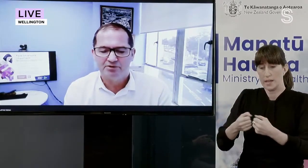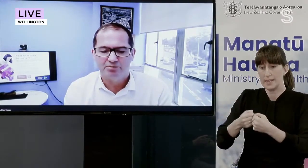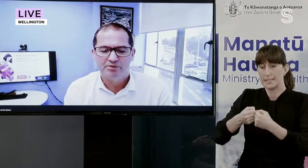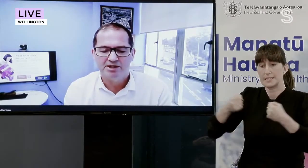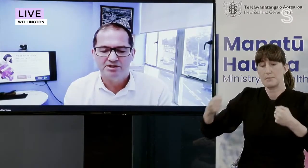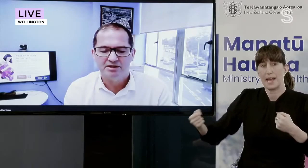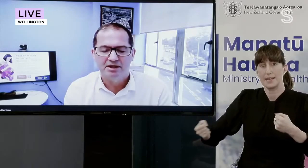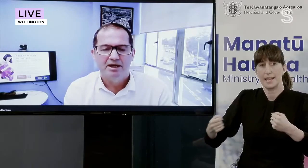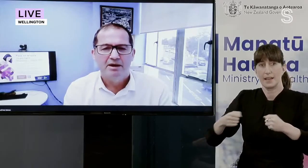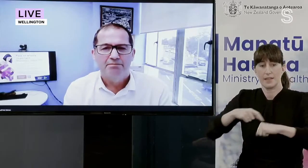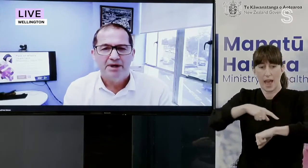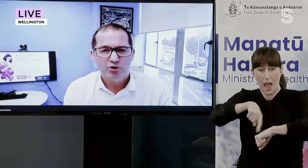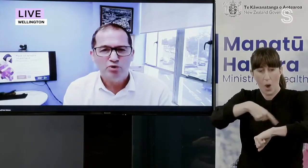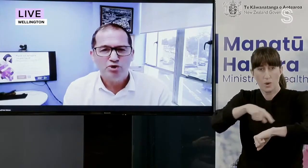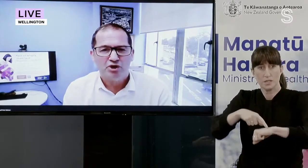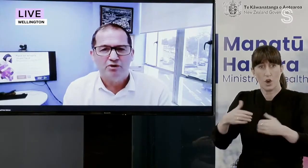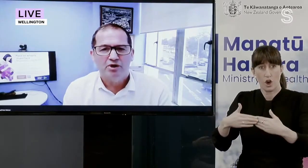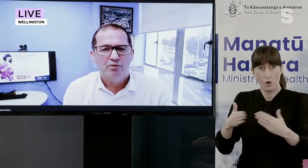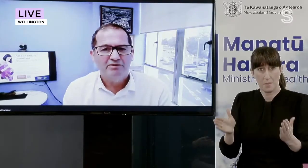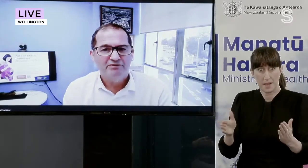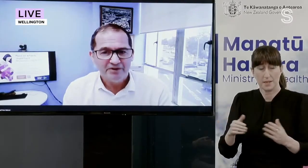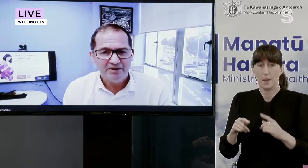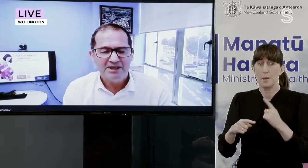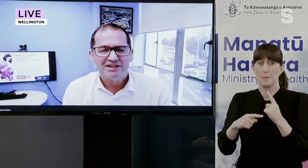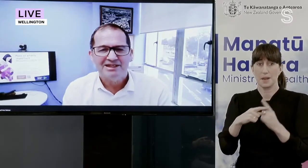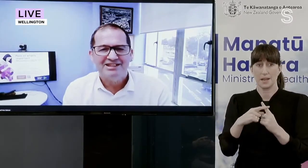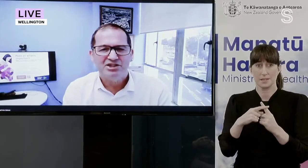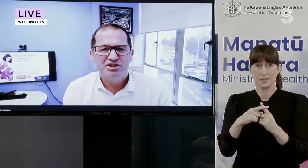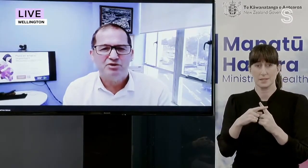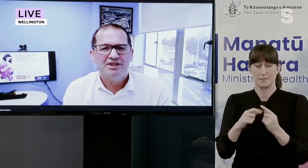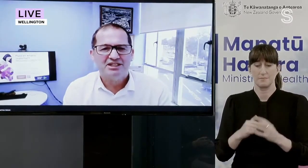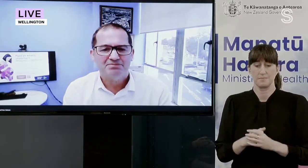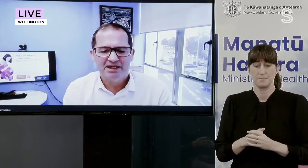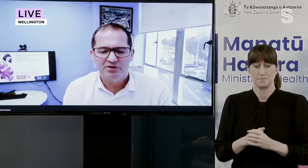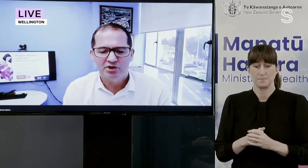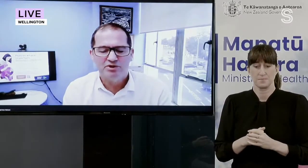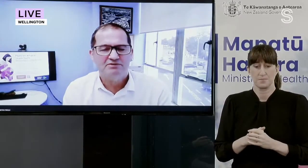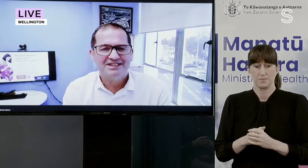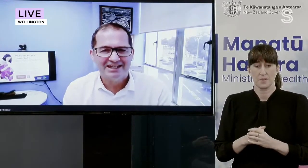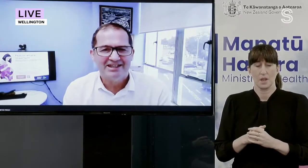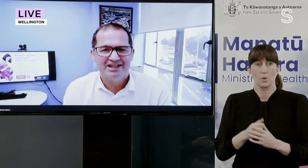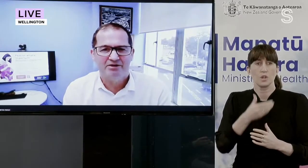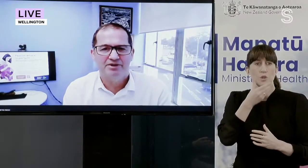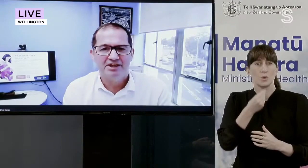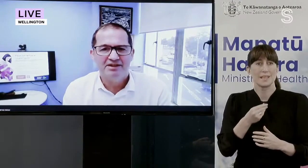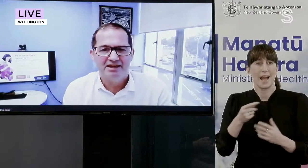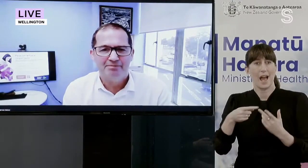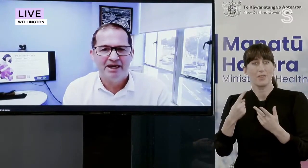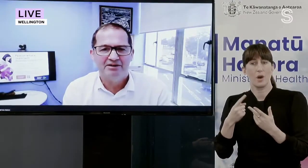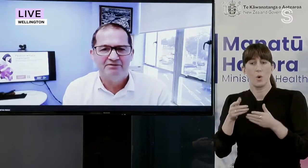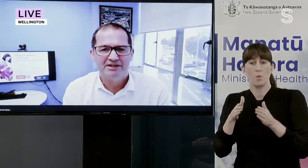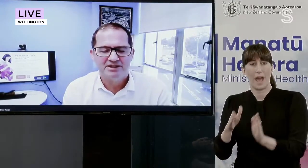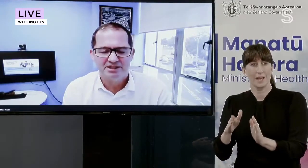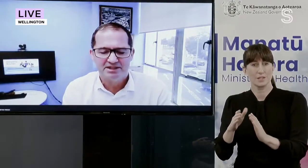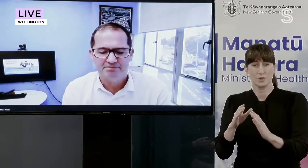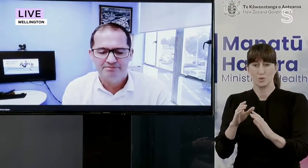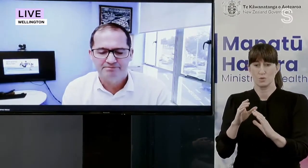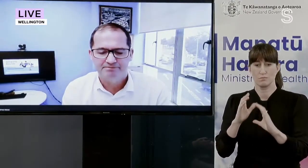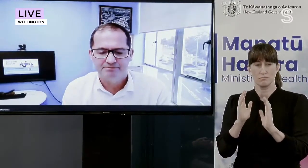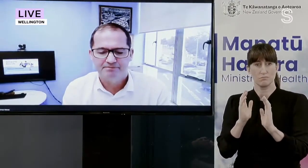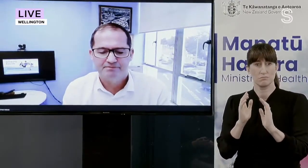of operation, but also we very much leaned into and expanded the use of telehealth in that part of our